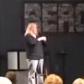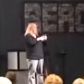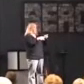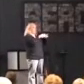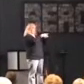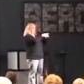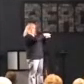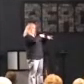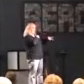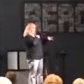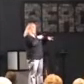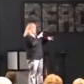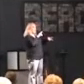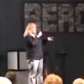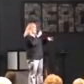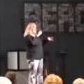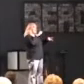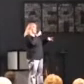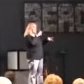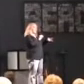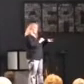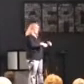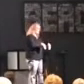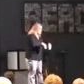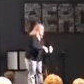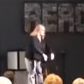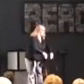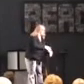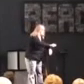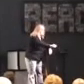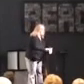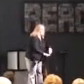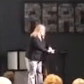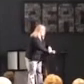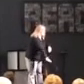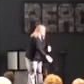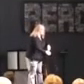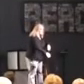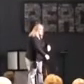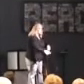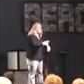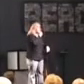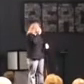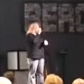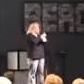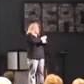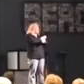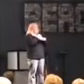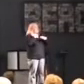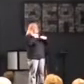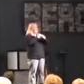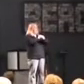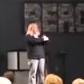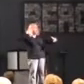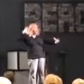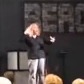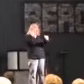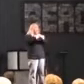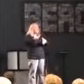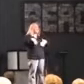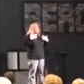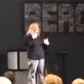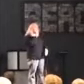lines allowed on the veteran's tombstone. By the way, it's really hard to summarize somebody's life in